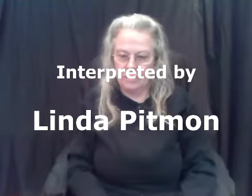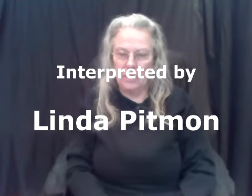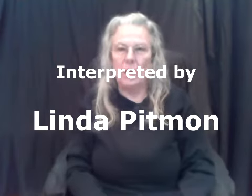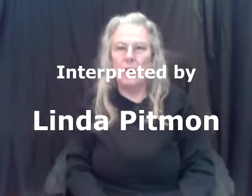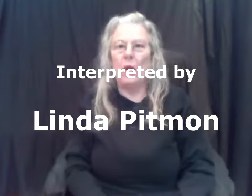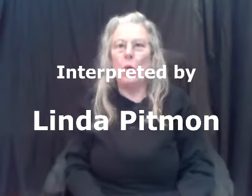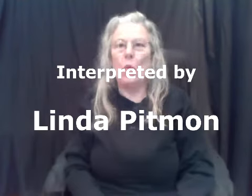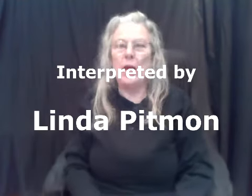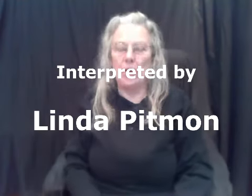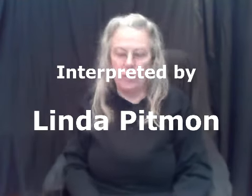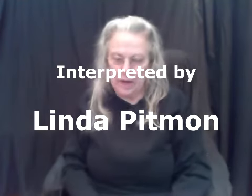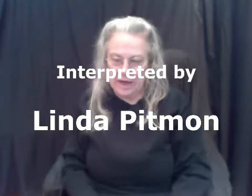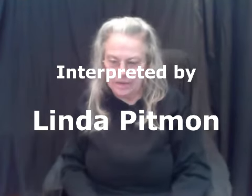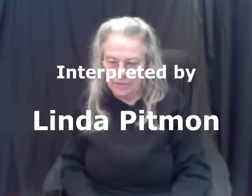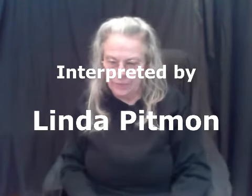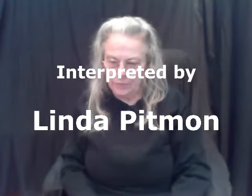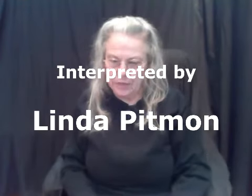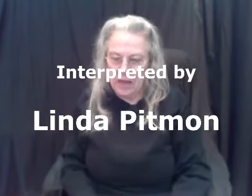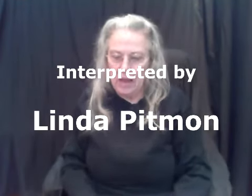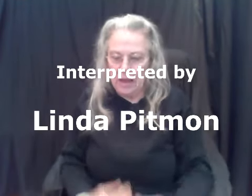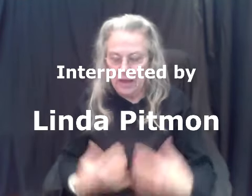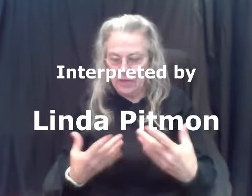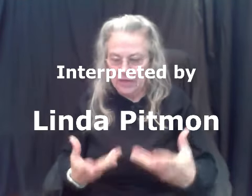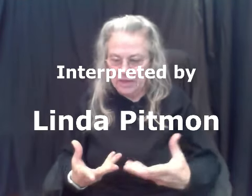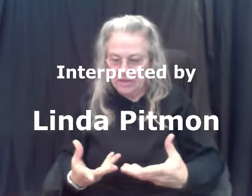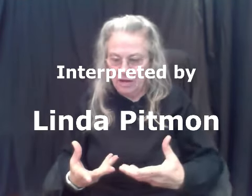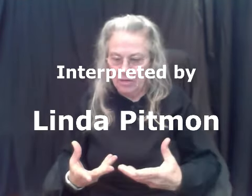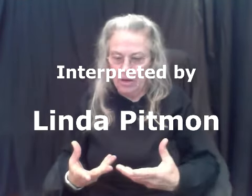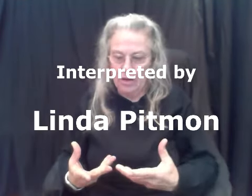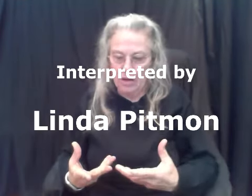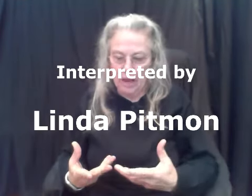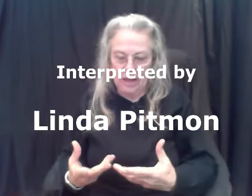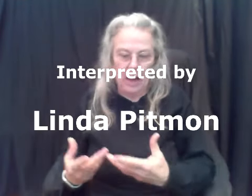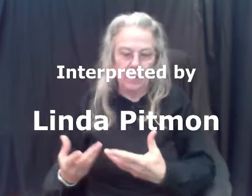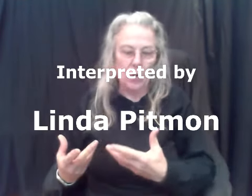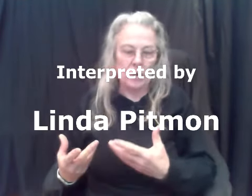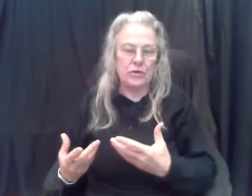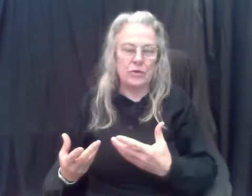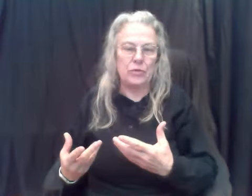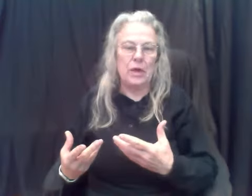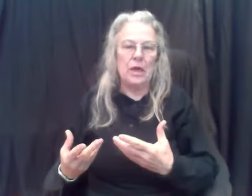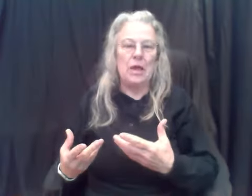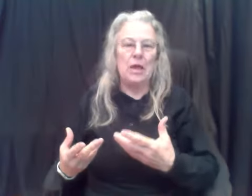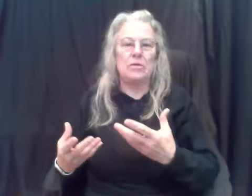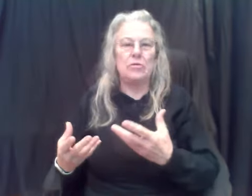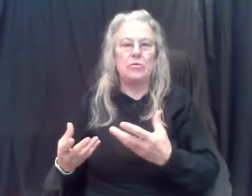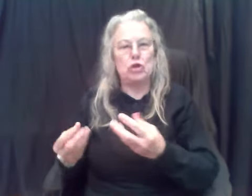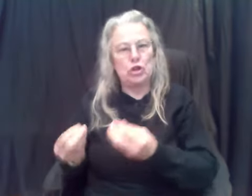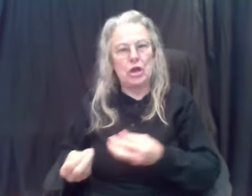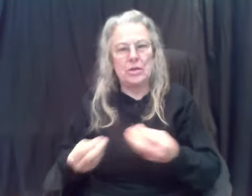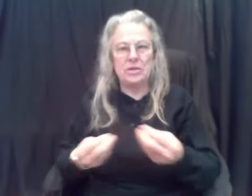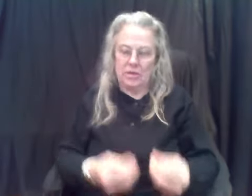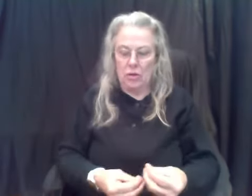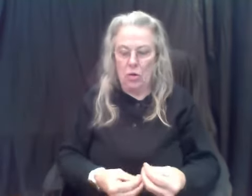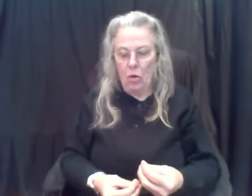we are the reason in this song I'm going to do just the chorus